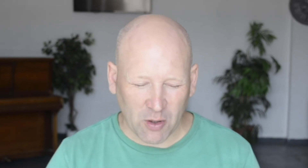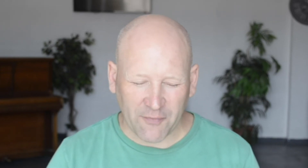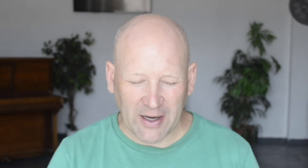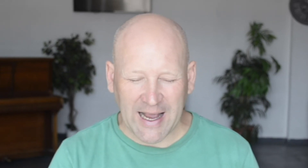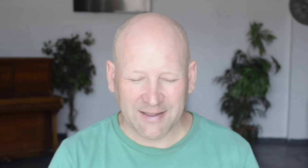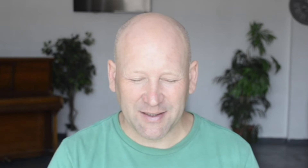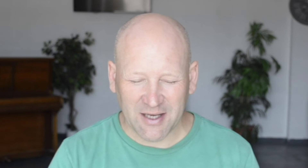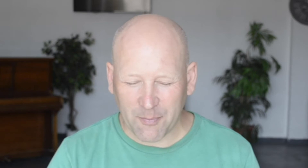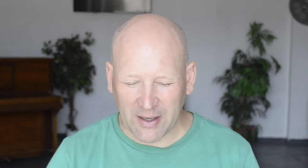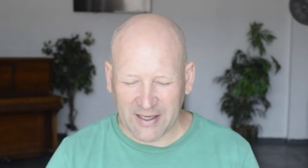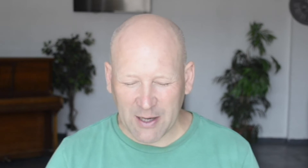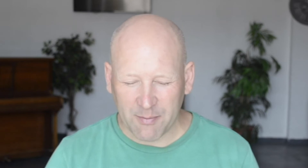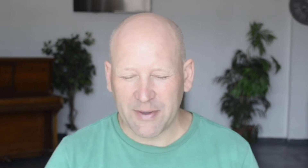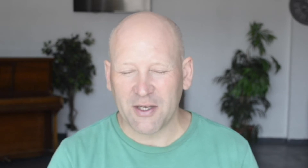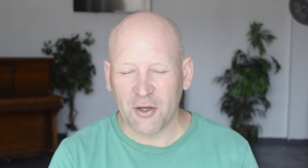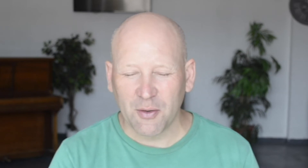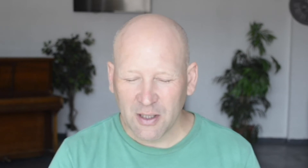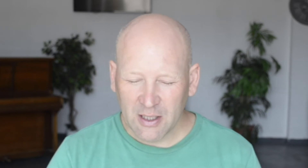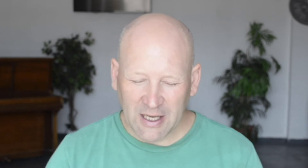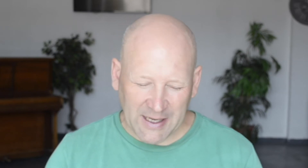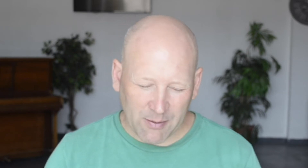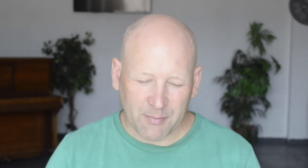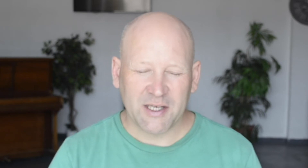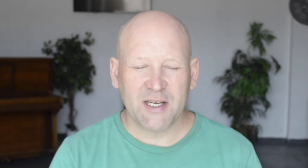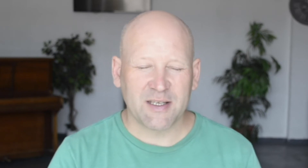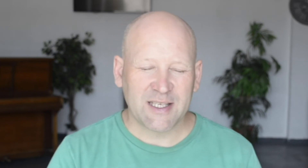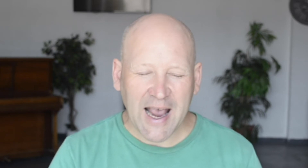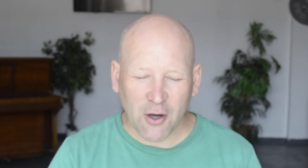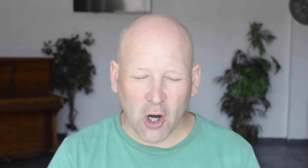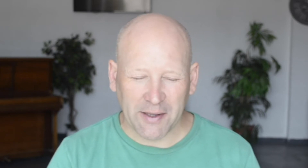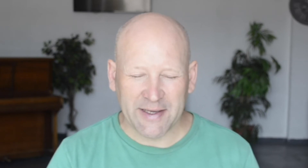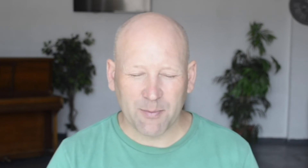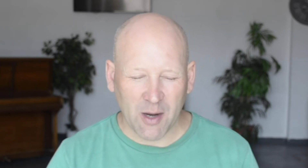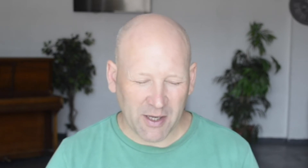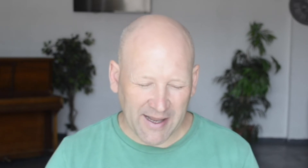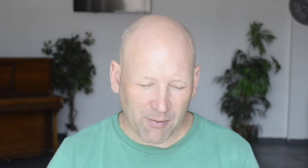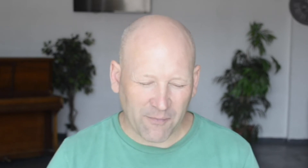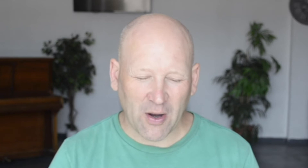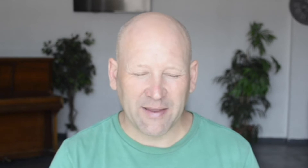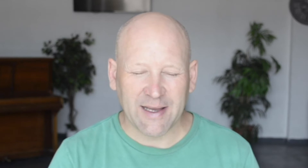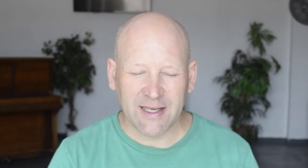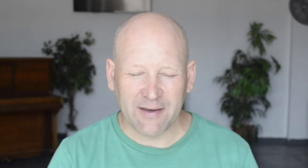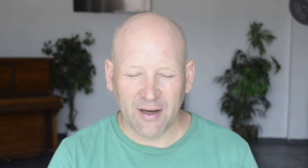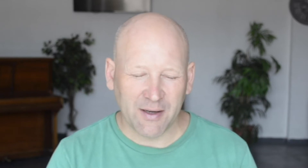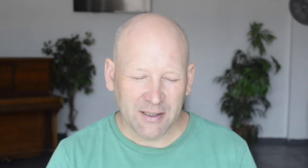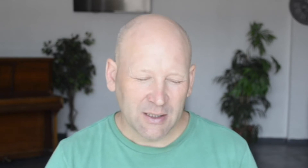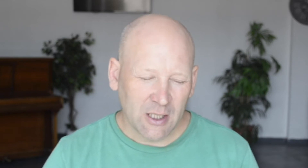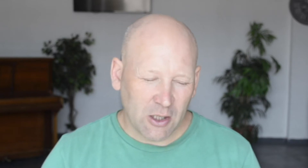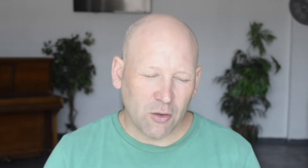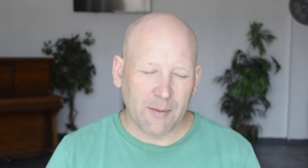because they want to find answers, I pray that they would meet you, they would meet Jesus head on in this moment and they would find their Saviour.